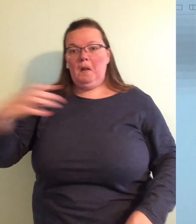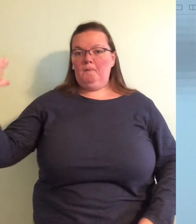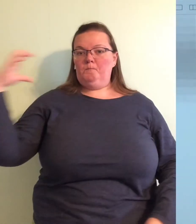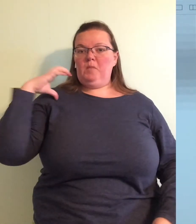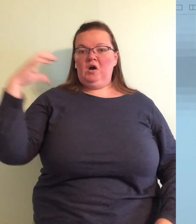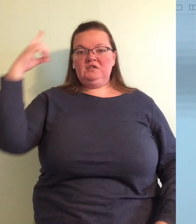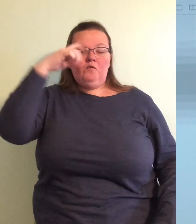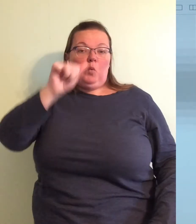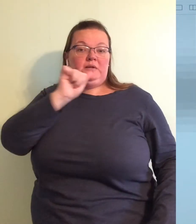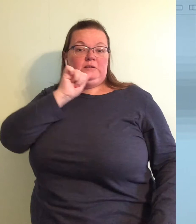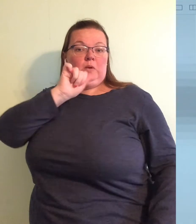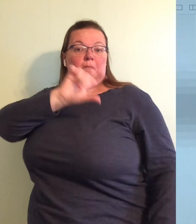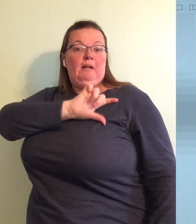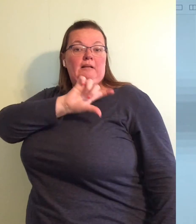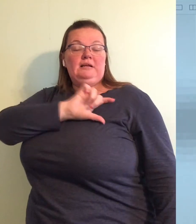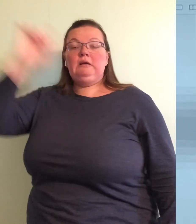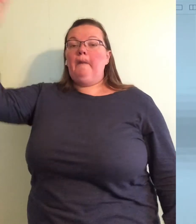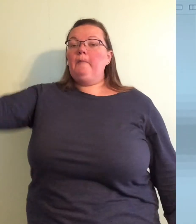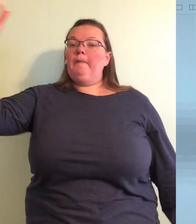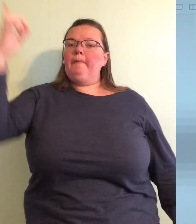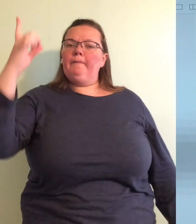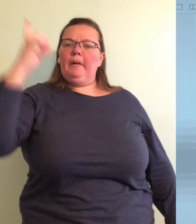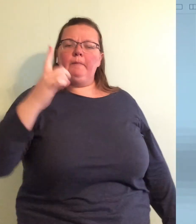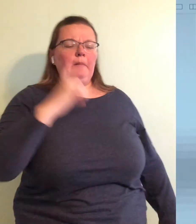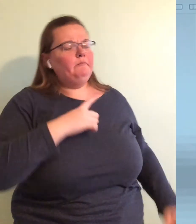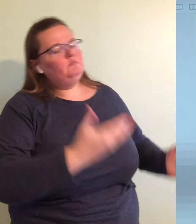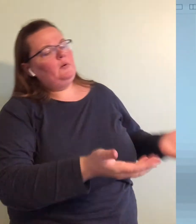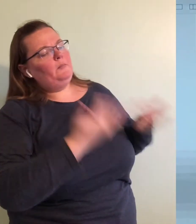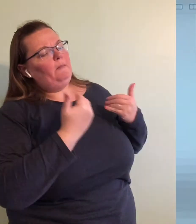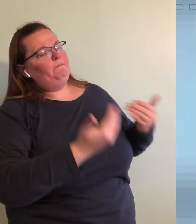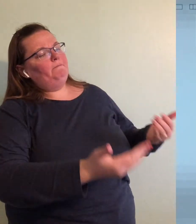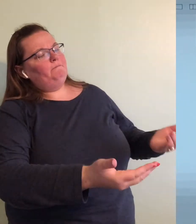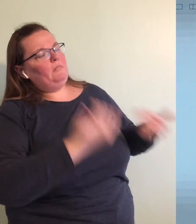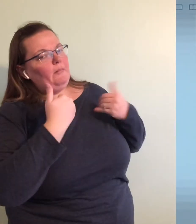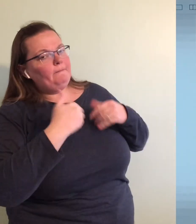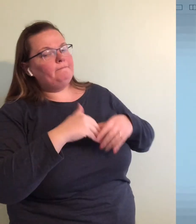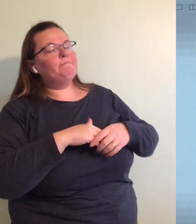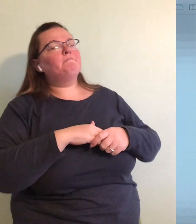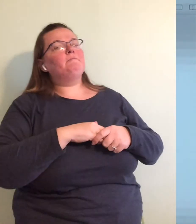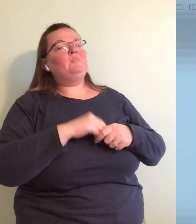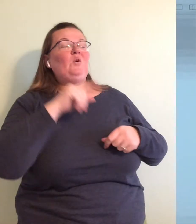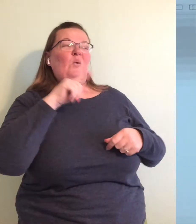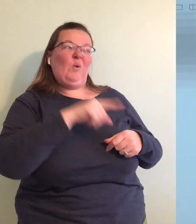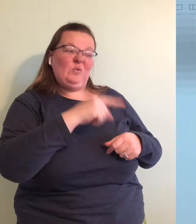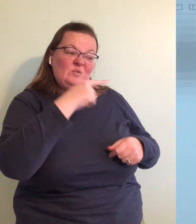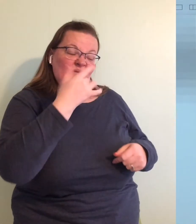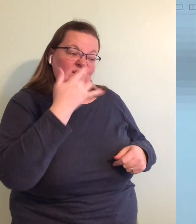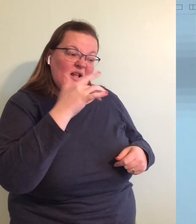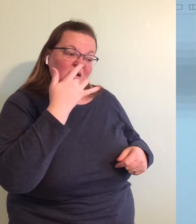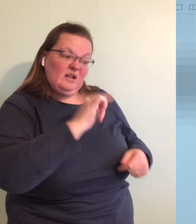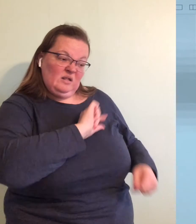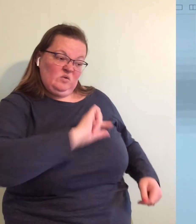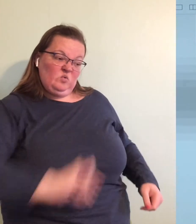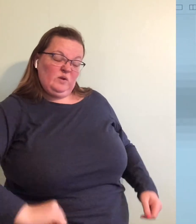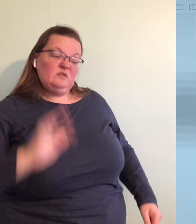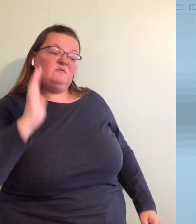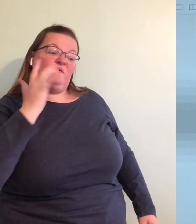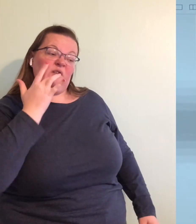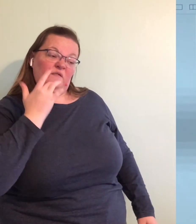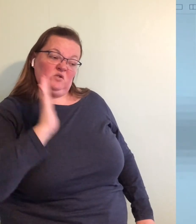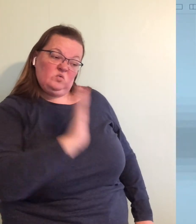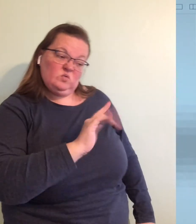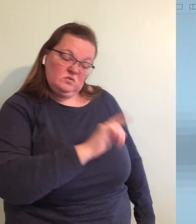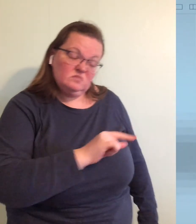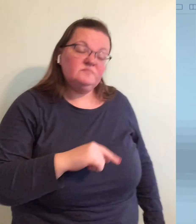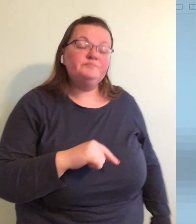secret police, came bounding back and said, "Come in, come in, fortunate favorite of the queen, or